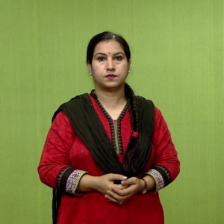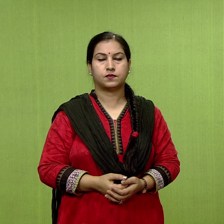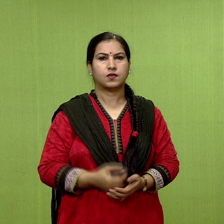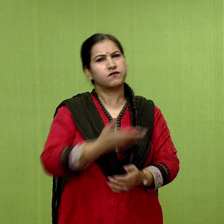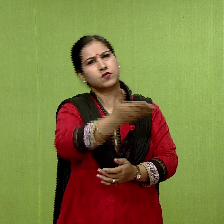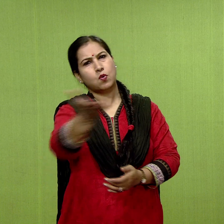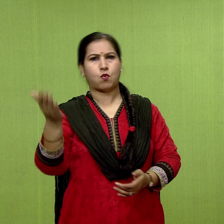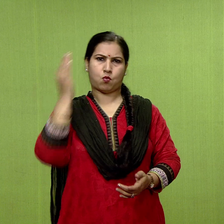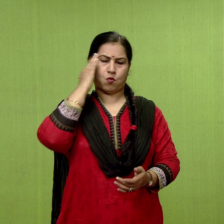As we all know,